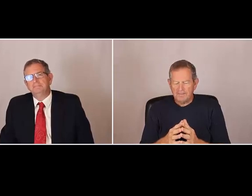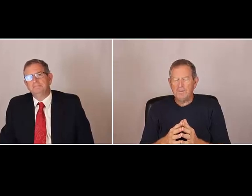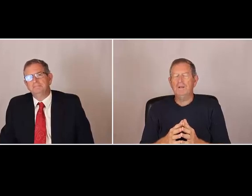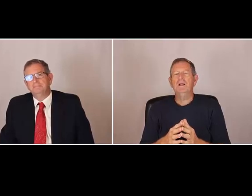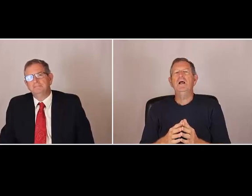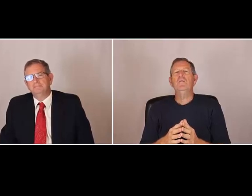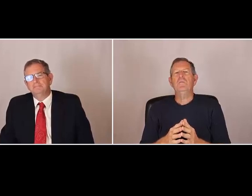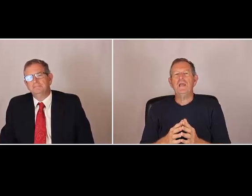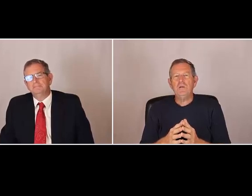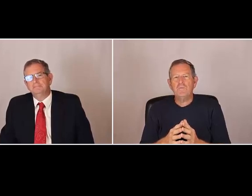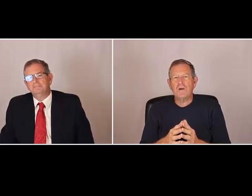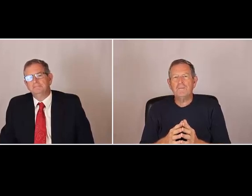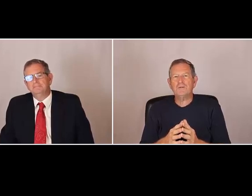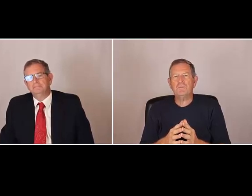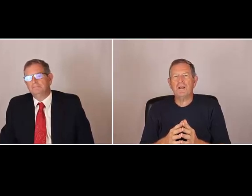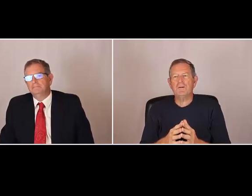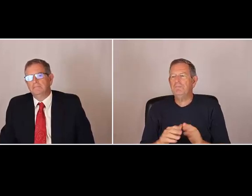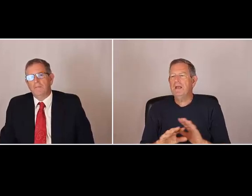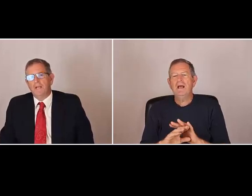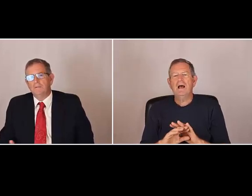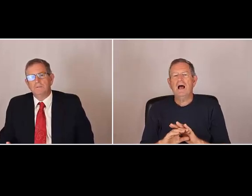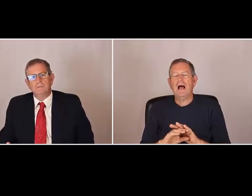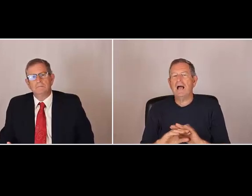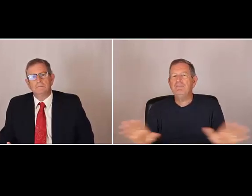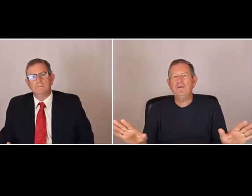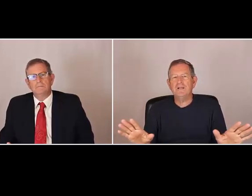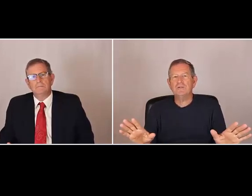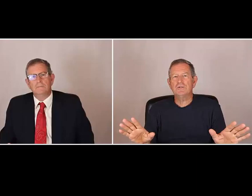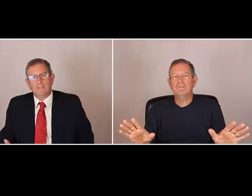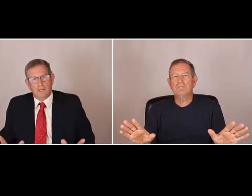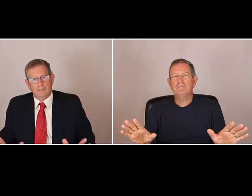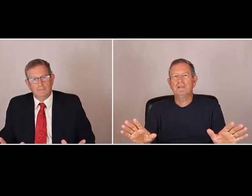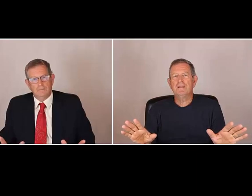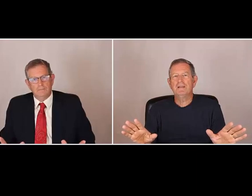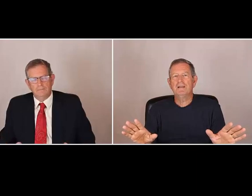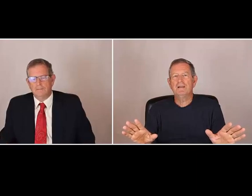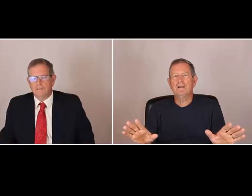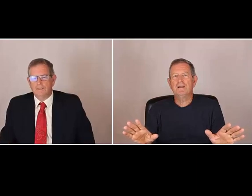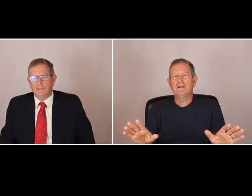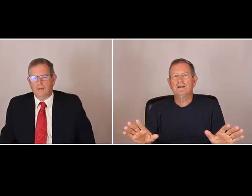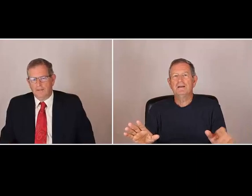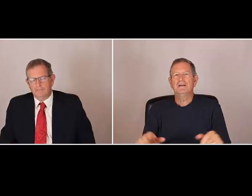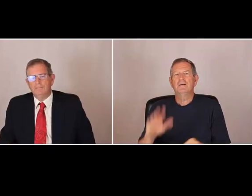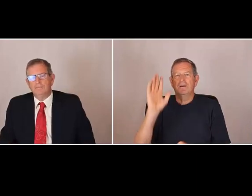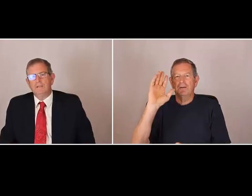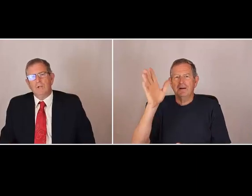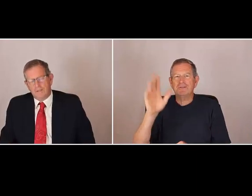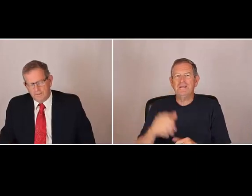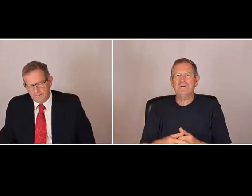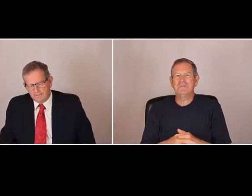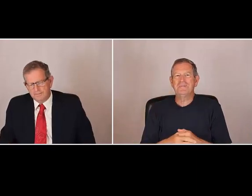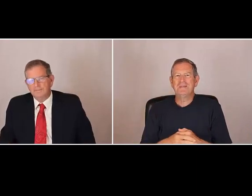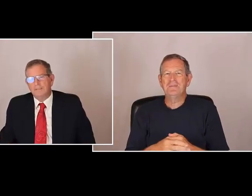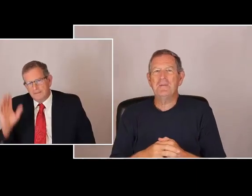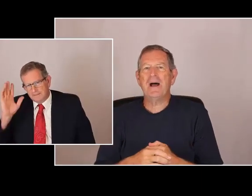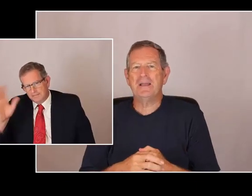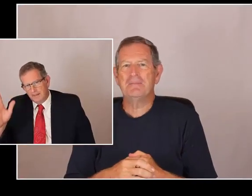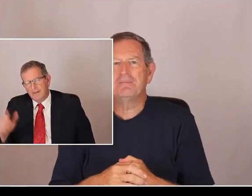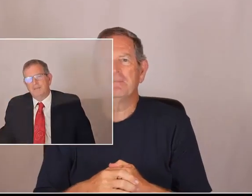Okay, good. Thank you very much, Michael. Nothing else? I'm finished. That's all. All right. Nice talking to you. I'll see you. Bye-bye. Bye-bye.